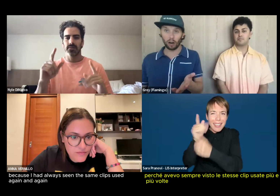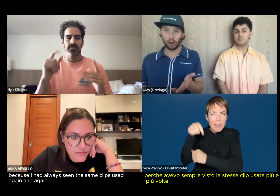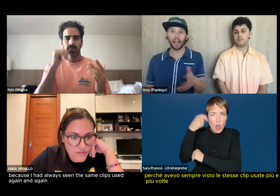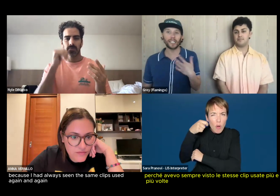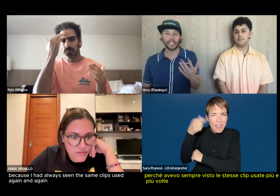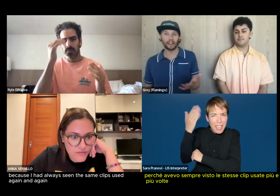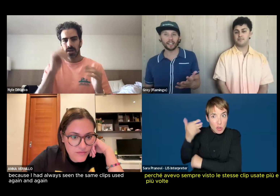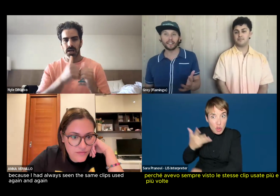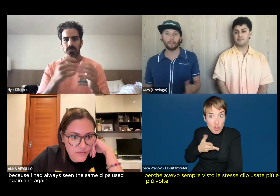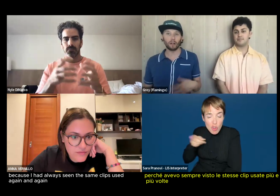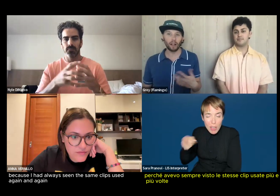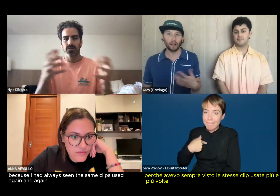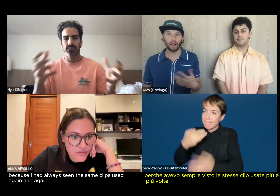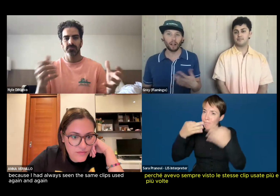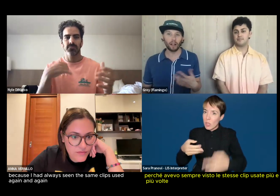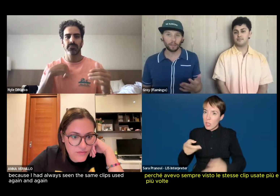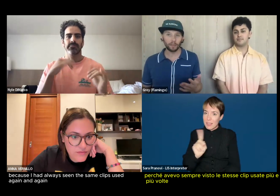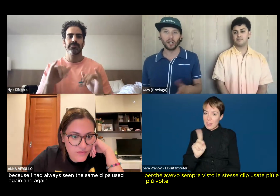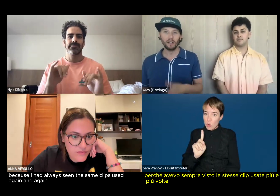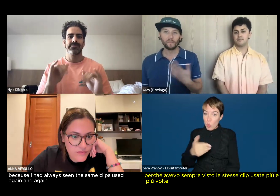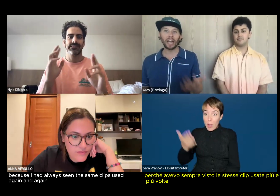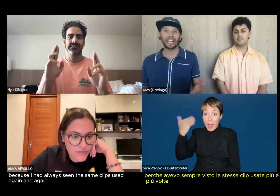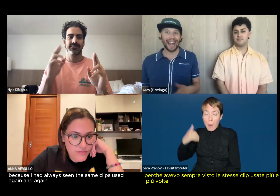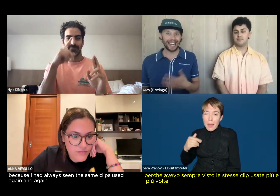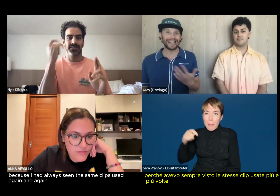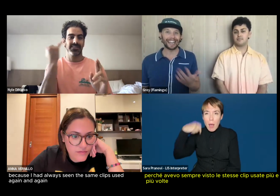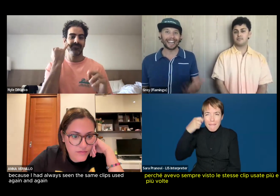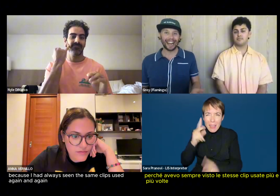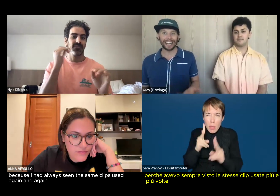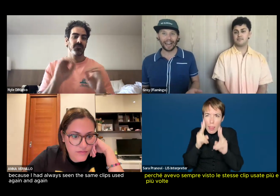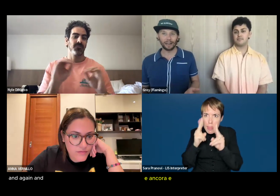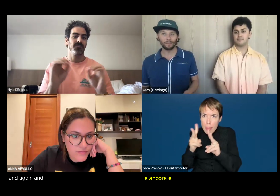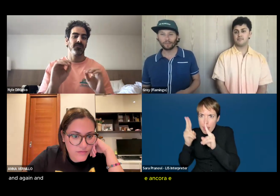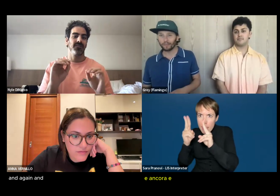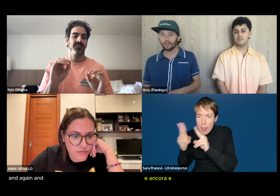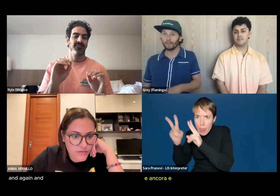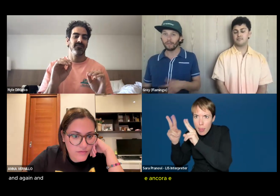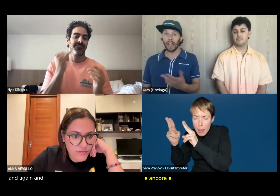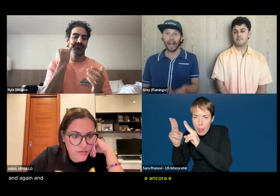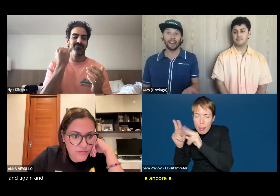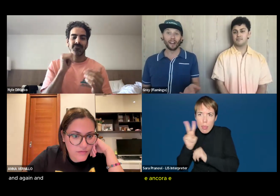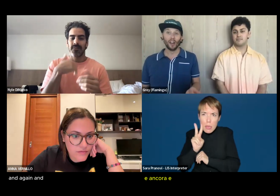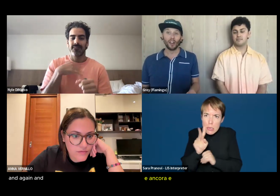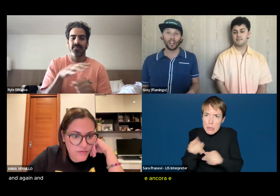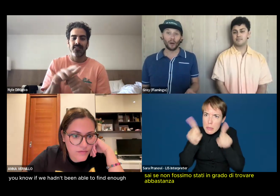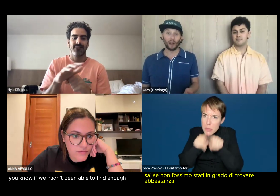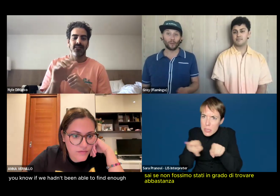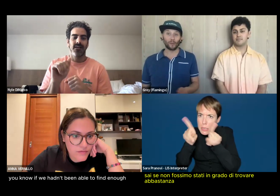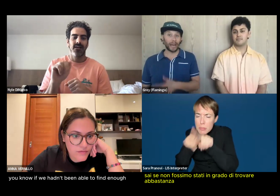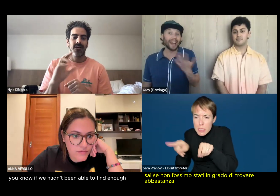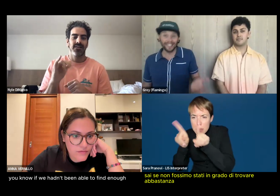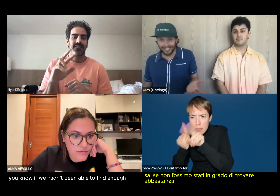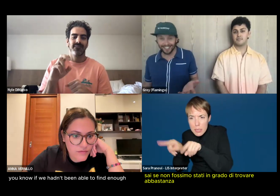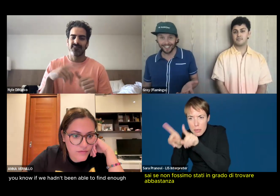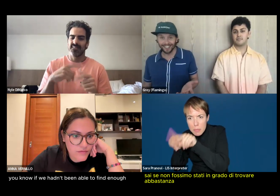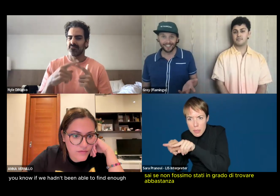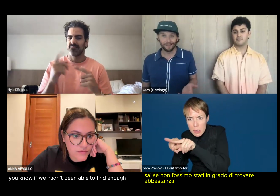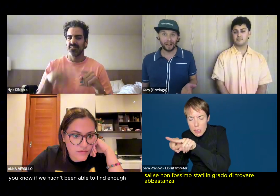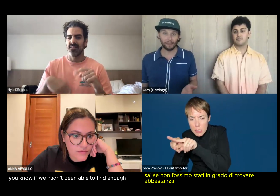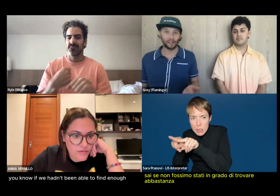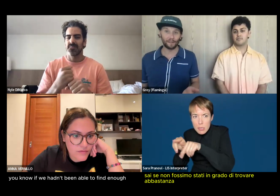sure because I had always seen the same clips used again and again and again. And, if we